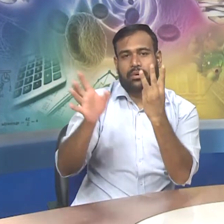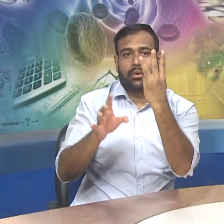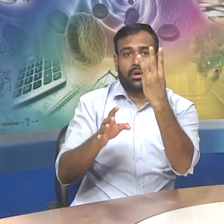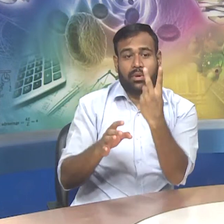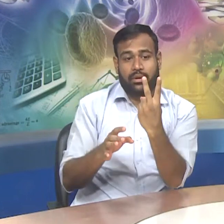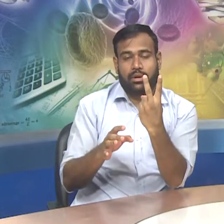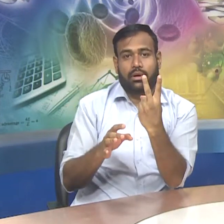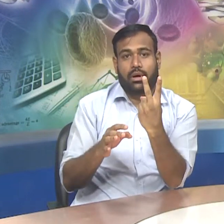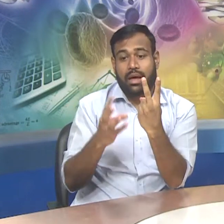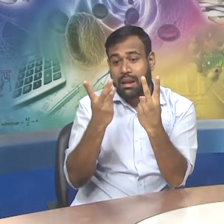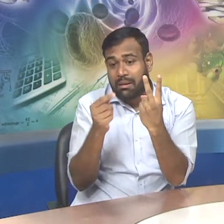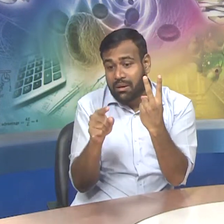eliminated.